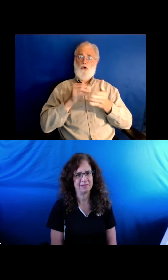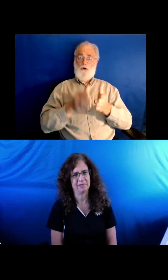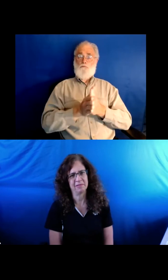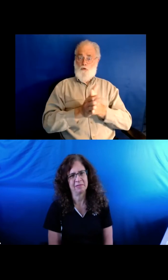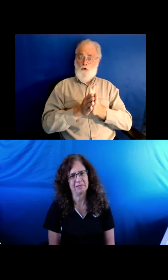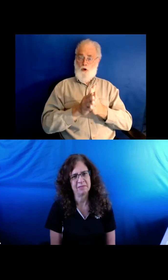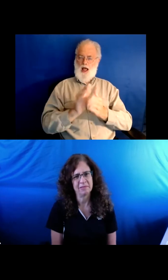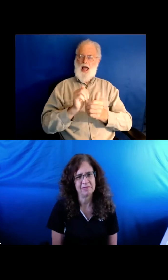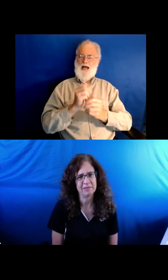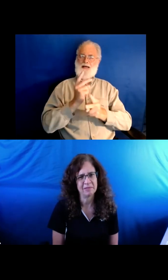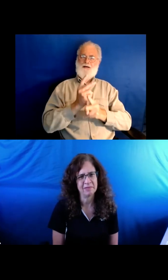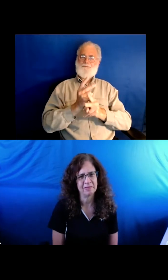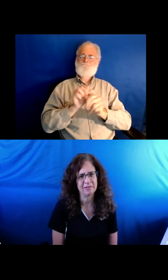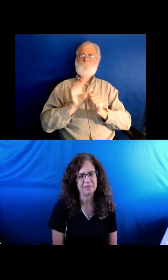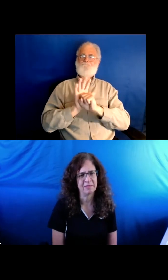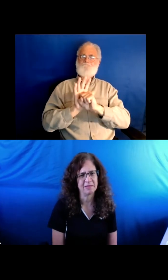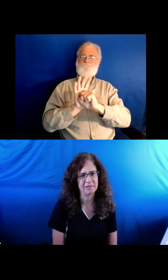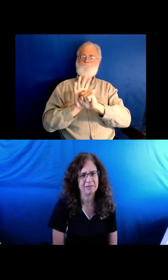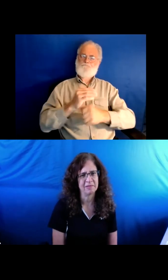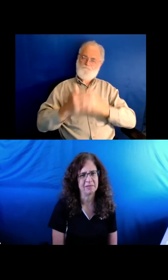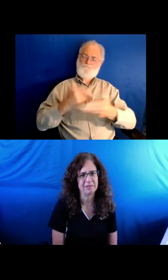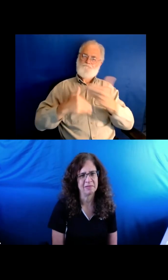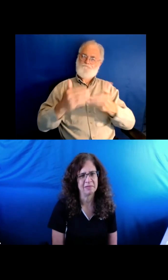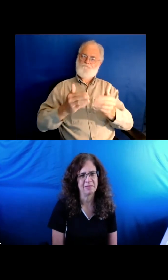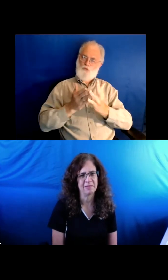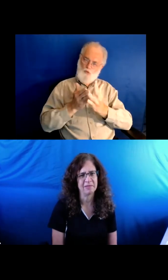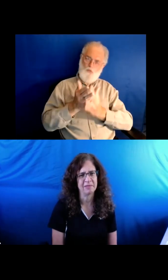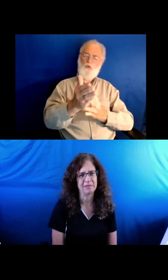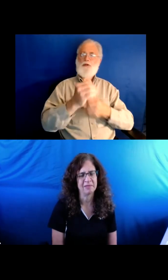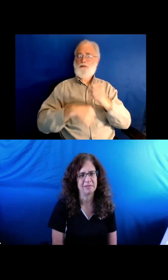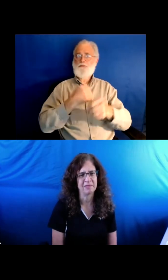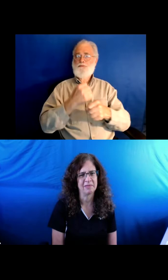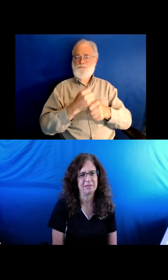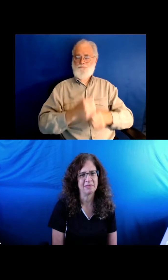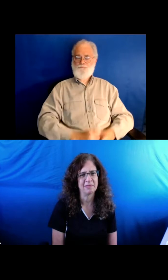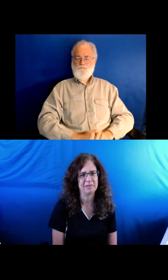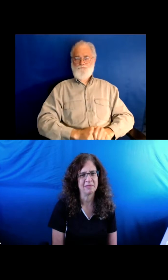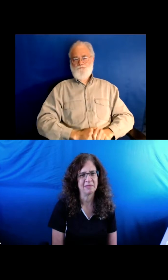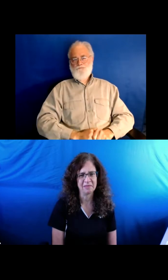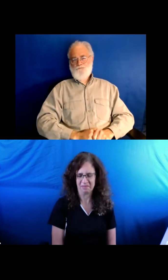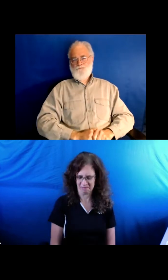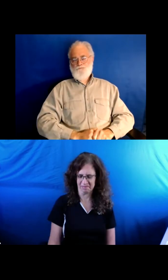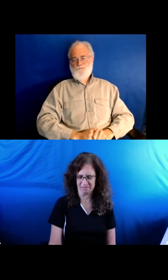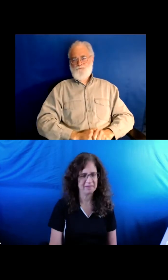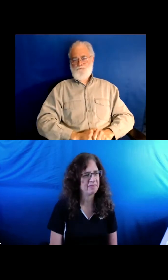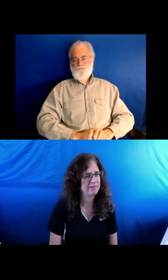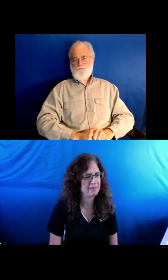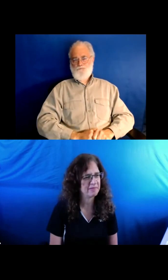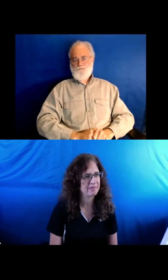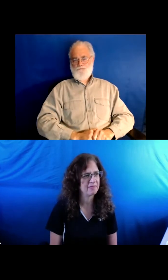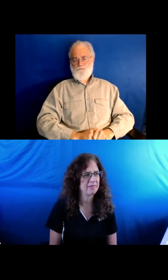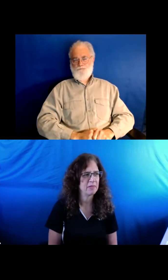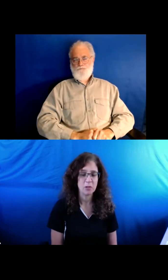scores can help them be more motivated and continue to work through the years.